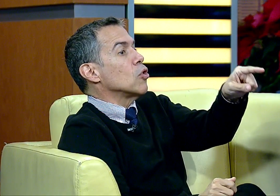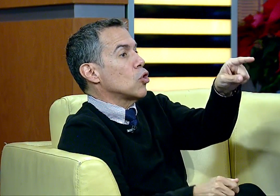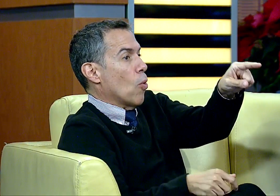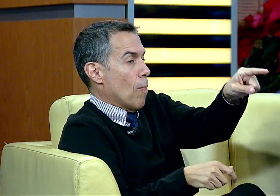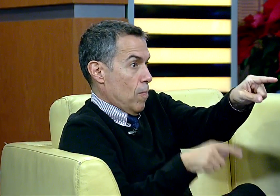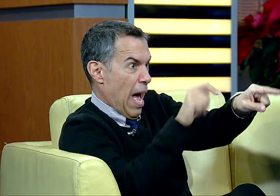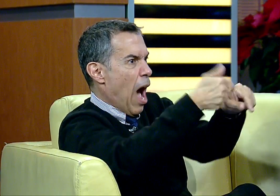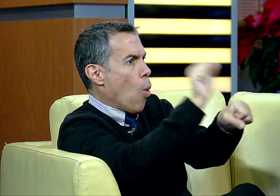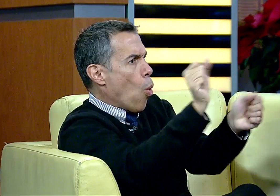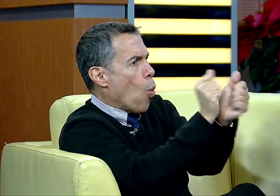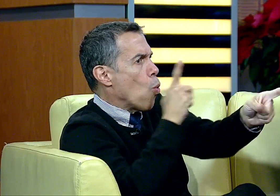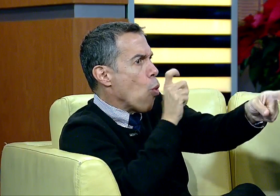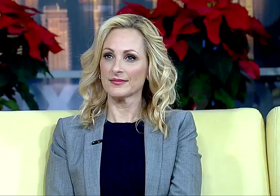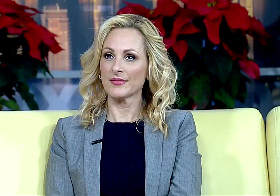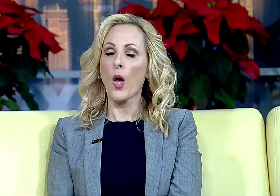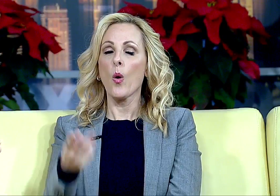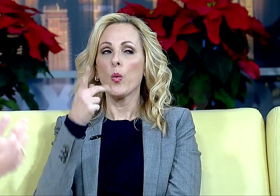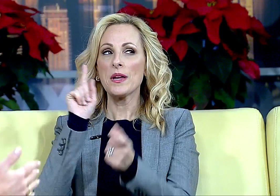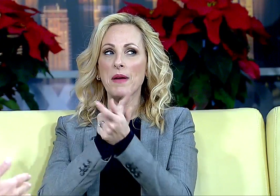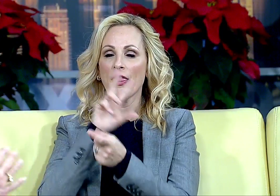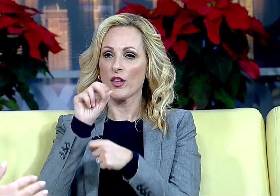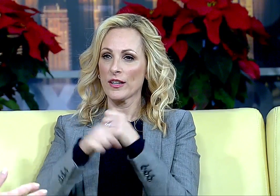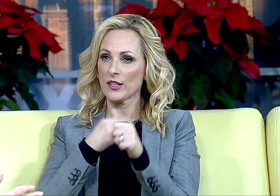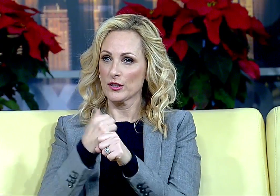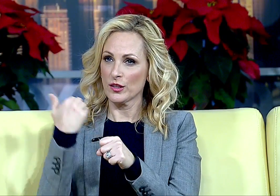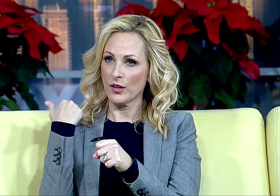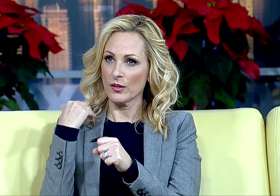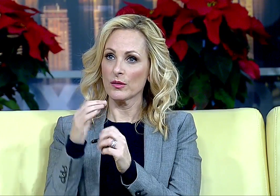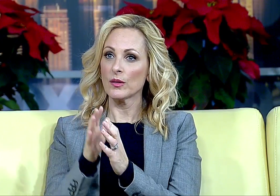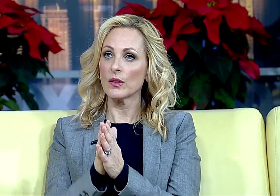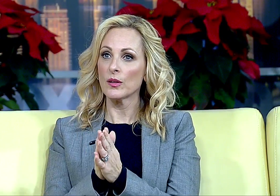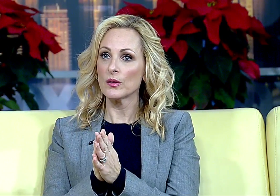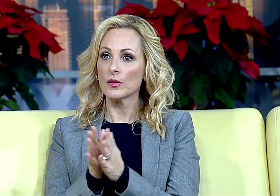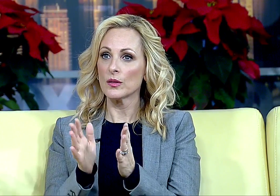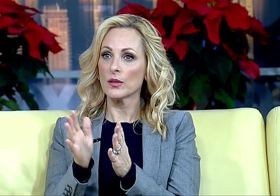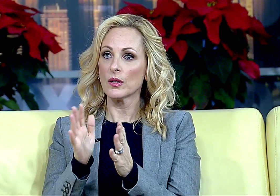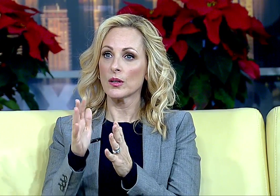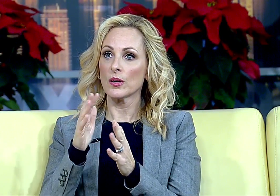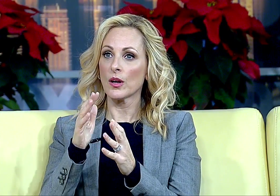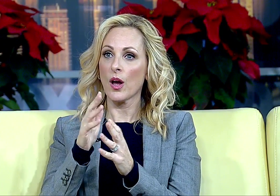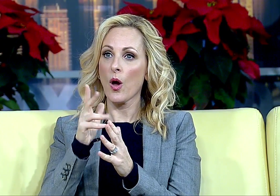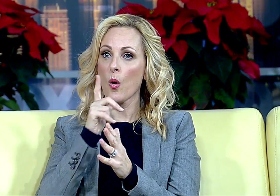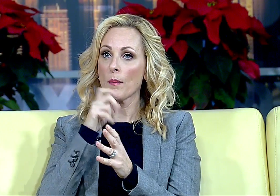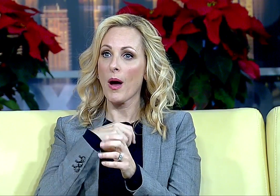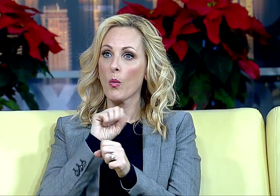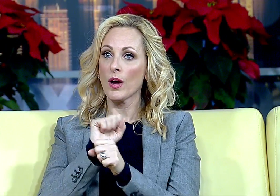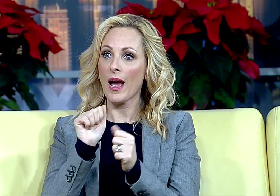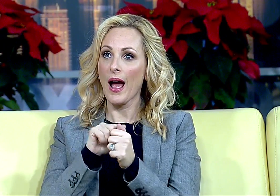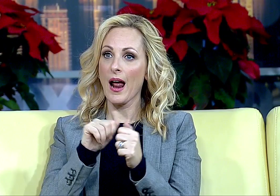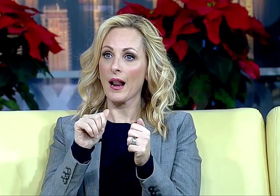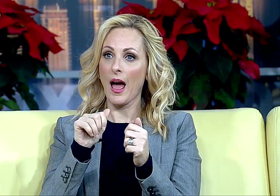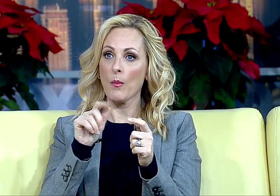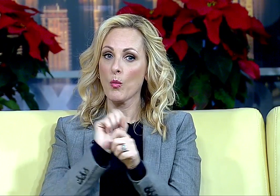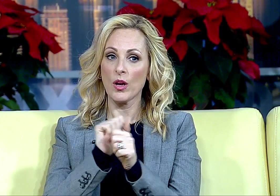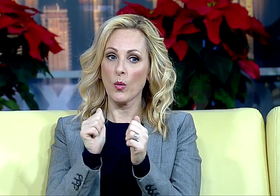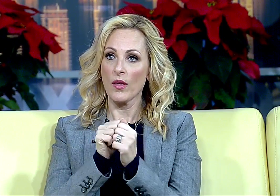Marlee do you have an actor, actress? Working... No, who are you working with on the stage, on the play? With who's your